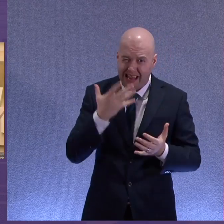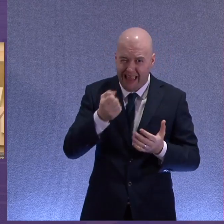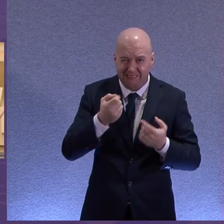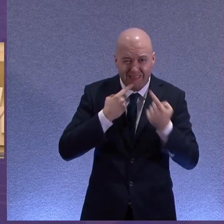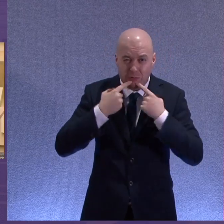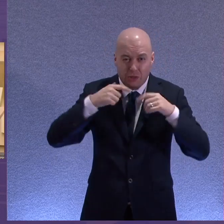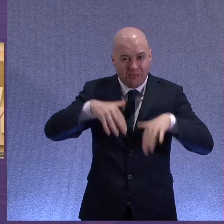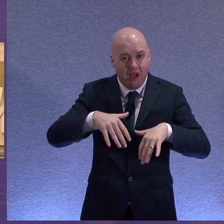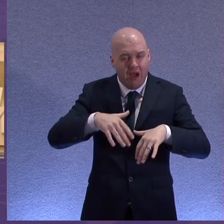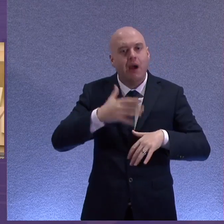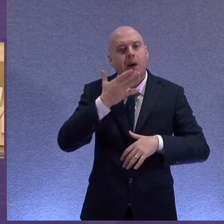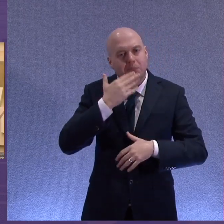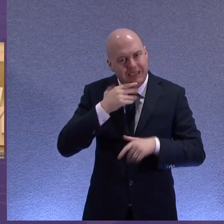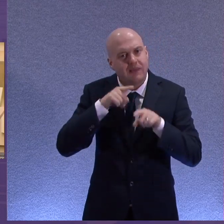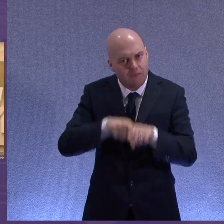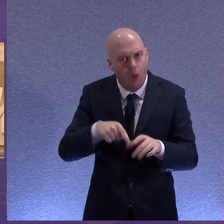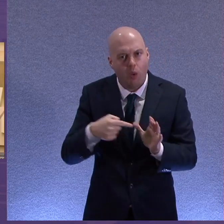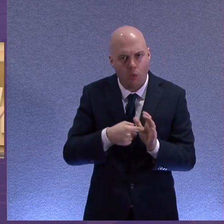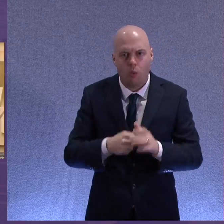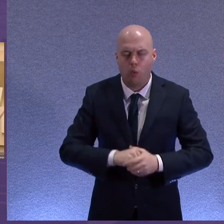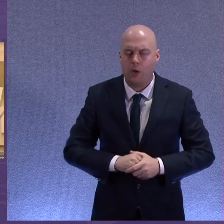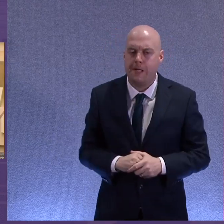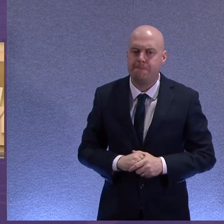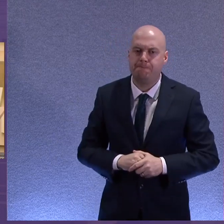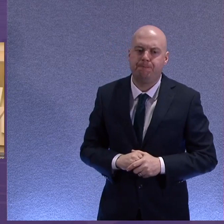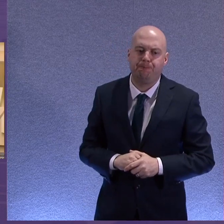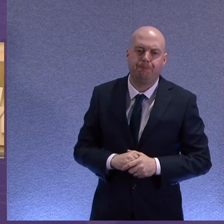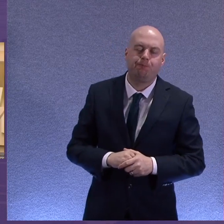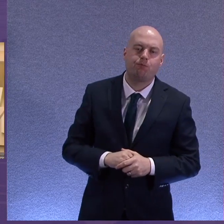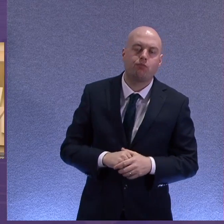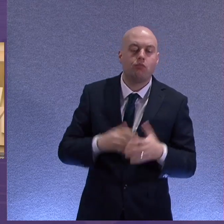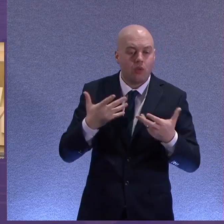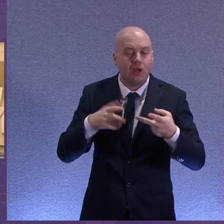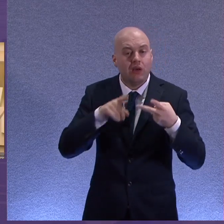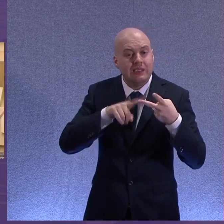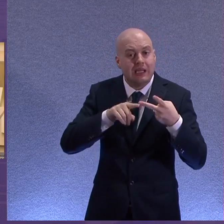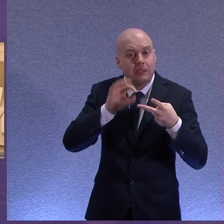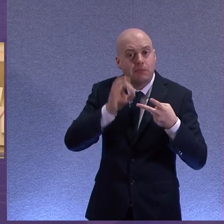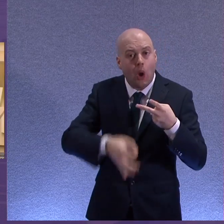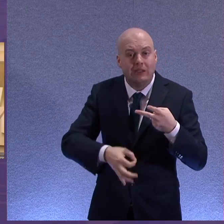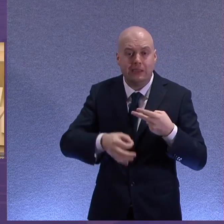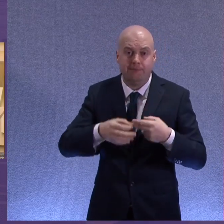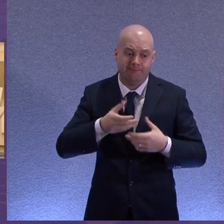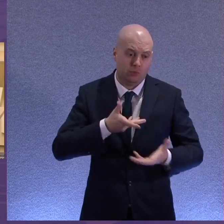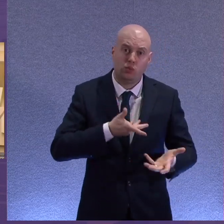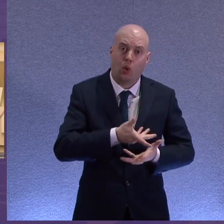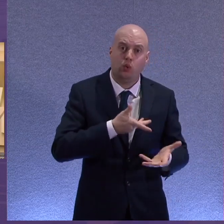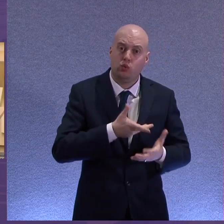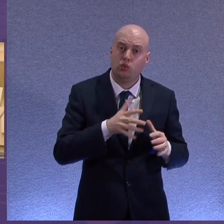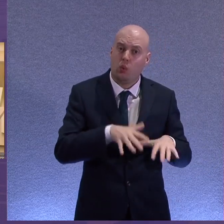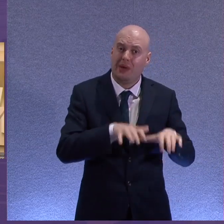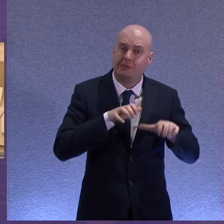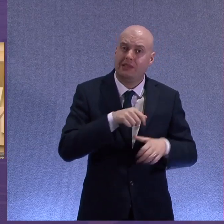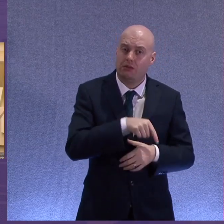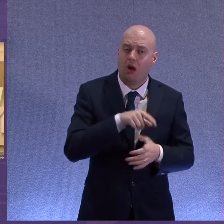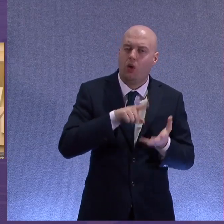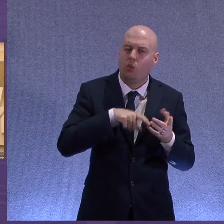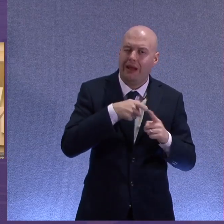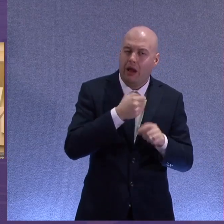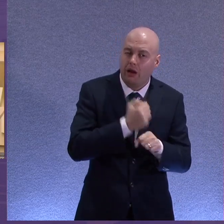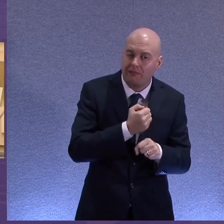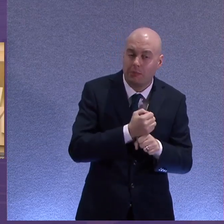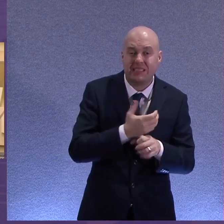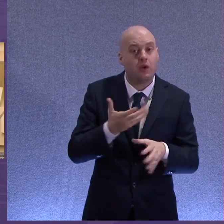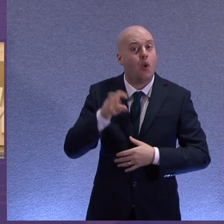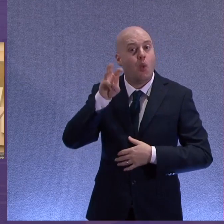across the UK, I think I know we're working very hard to do that, not just the Scottish Government, the UK Government, the Welsh and Northern Irish